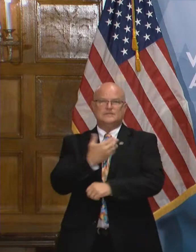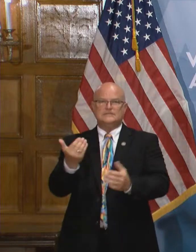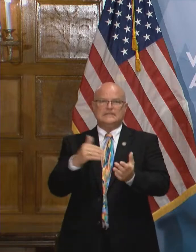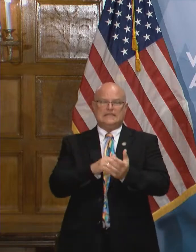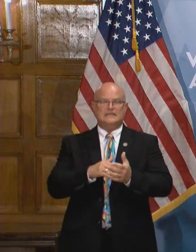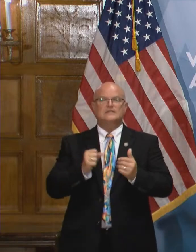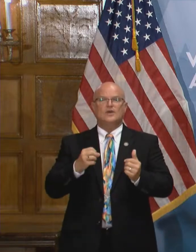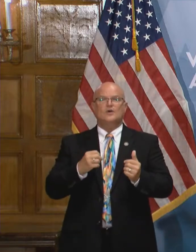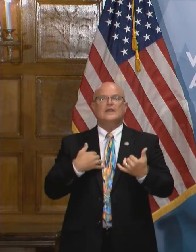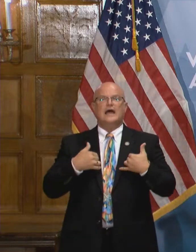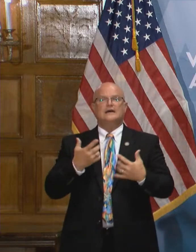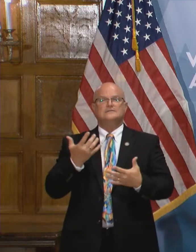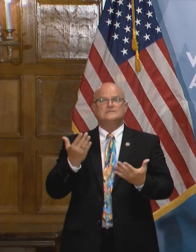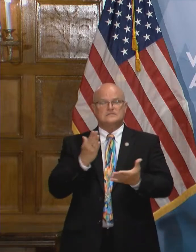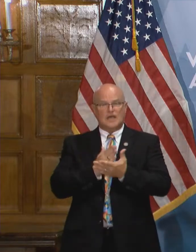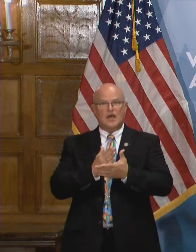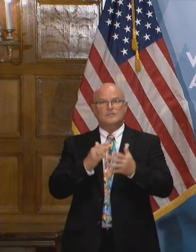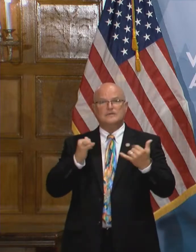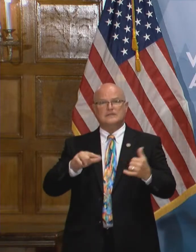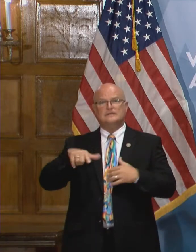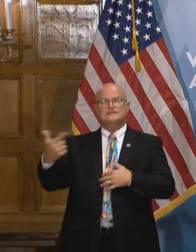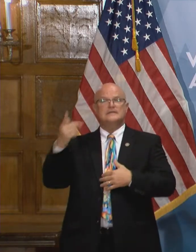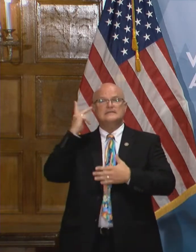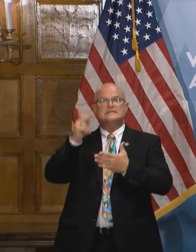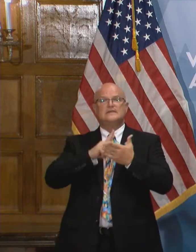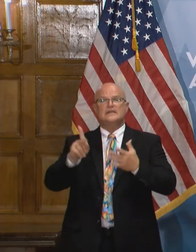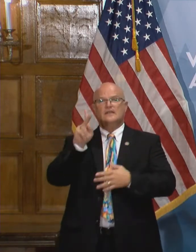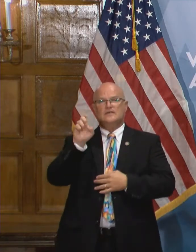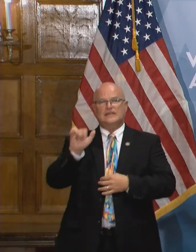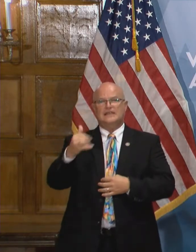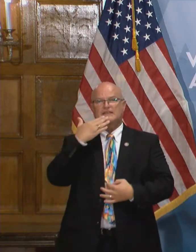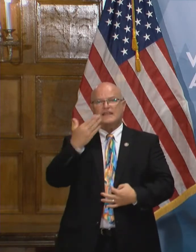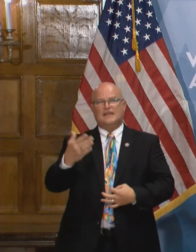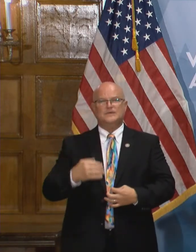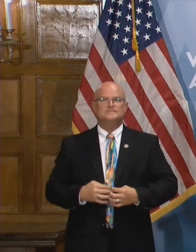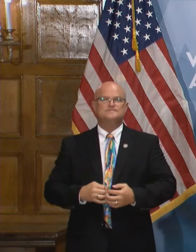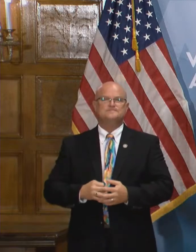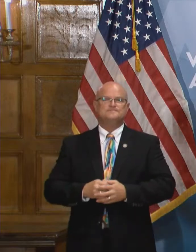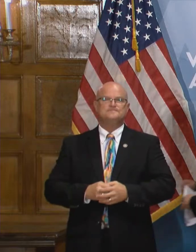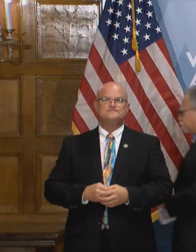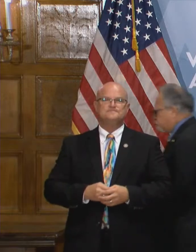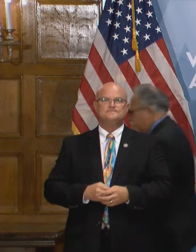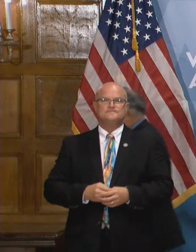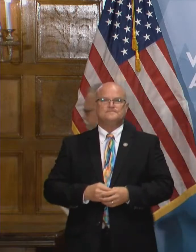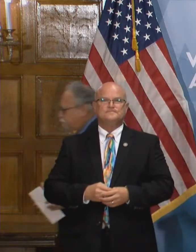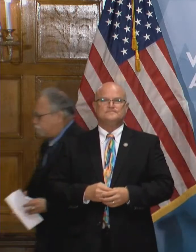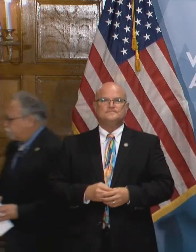time. So I'll stop there, and then I'll turn it over to Secretary Key. Thank you.